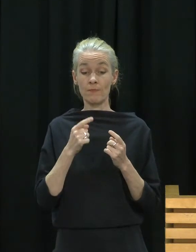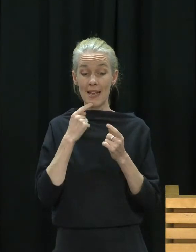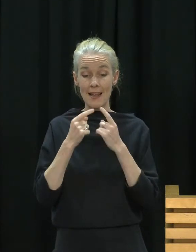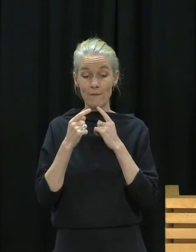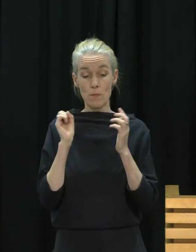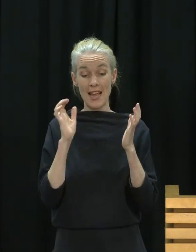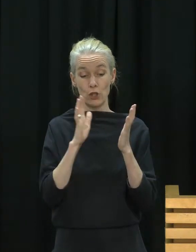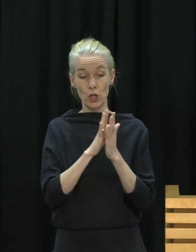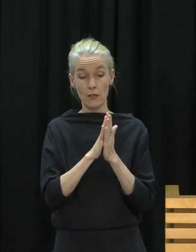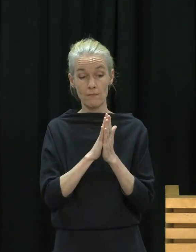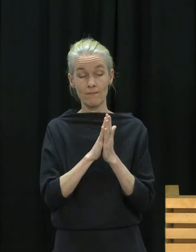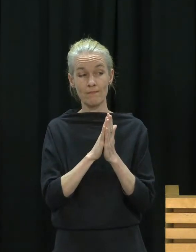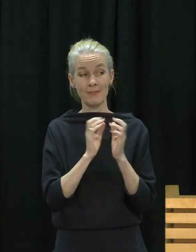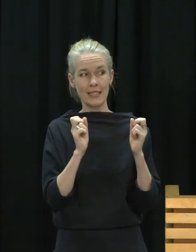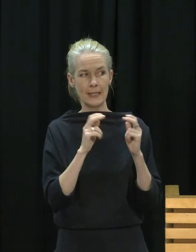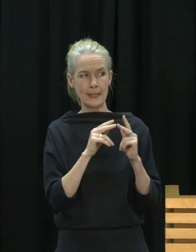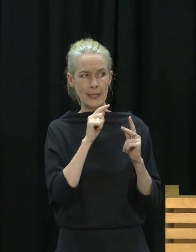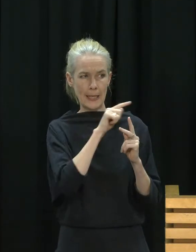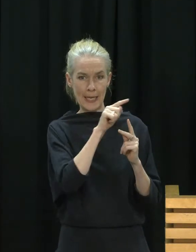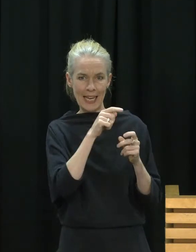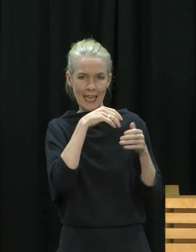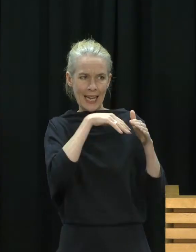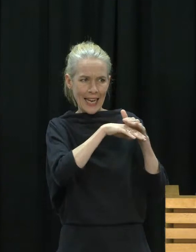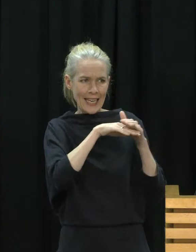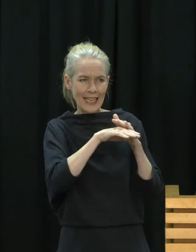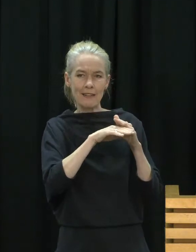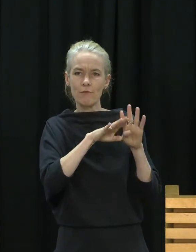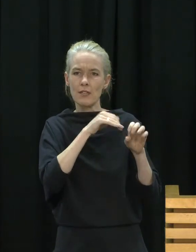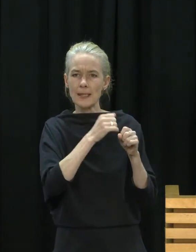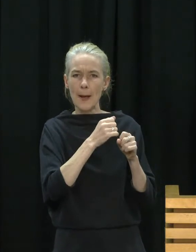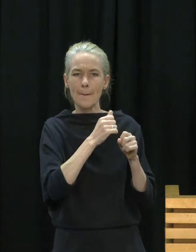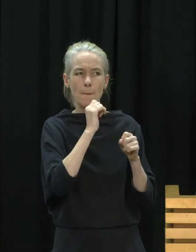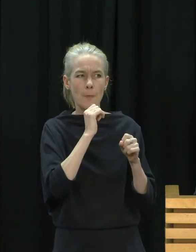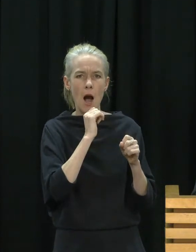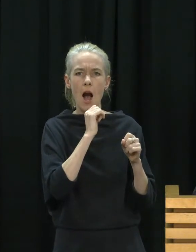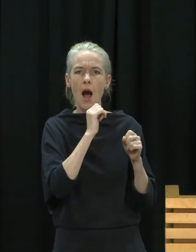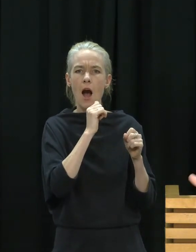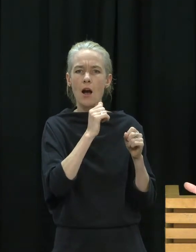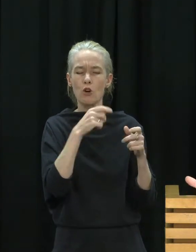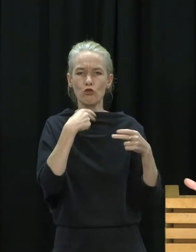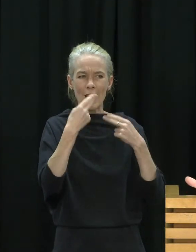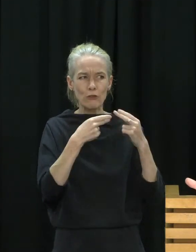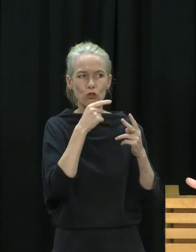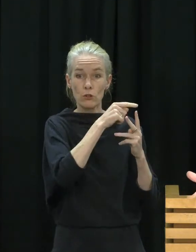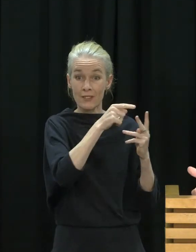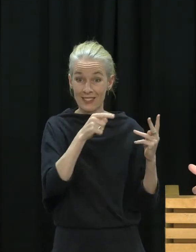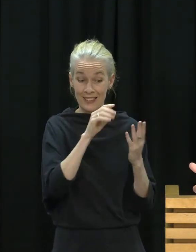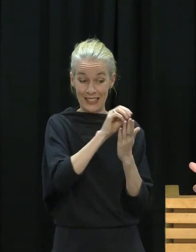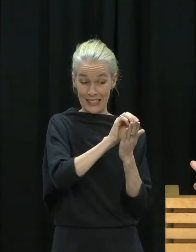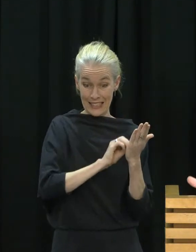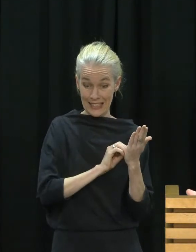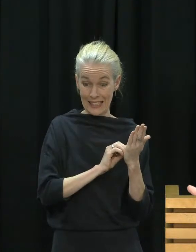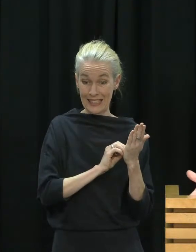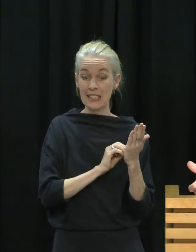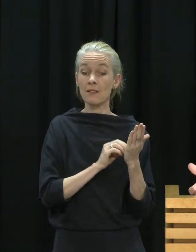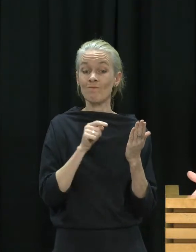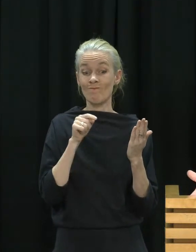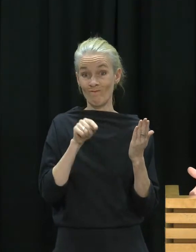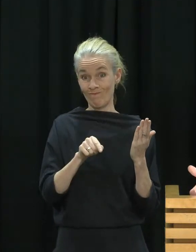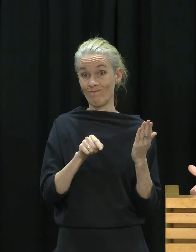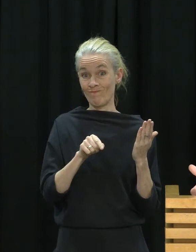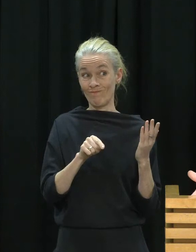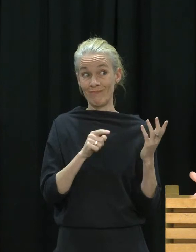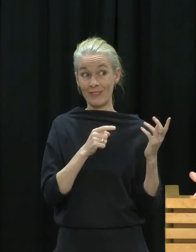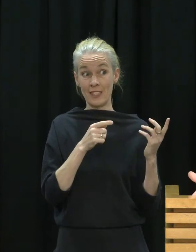time, is required to isolate and get tested. Everybody else, of course, is encouraged